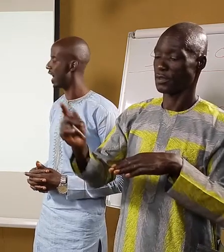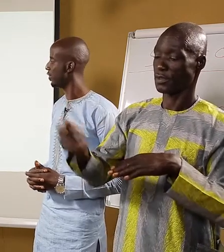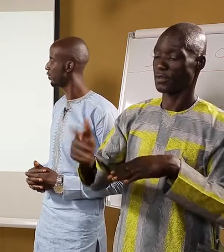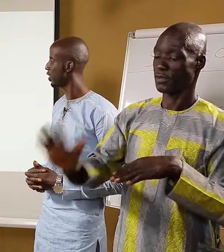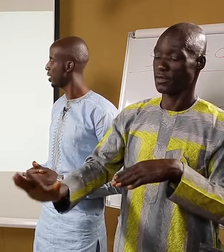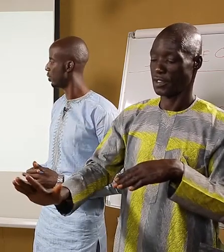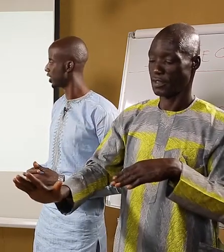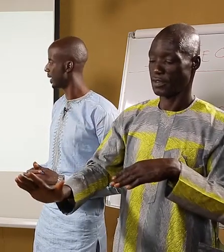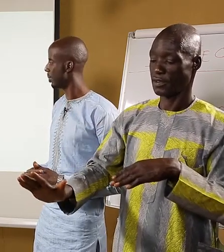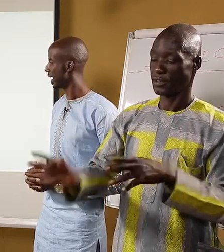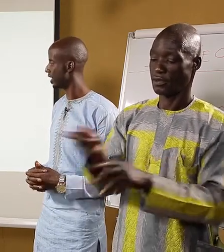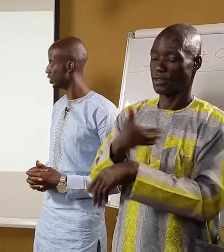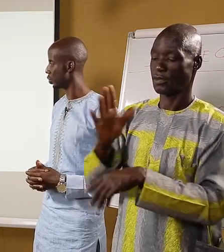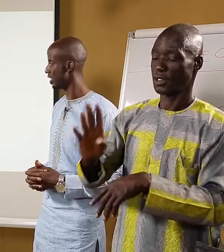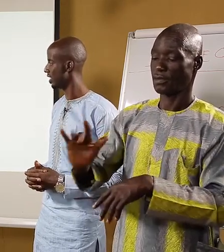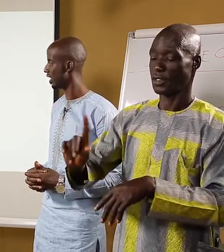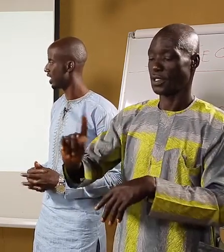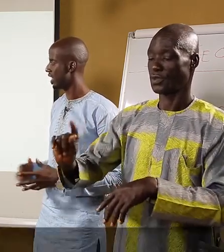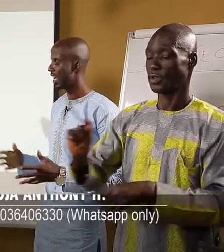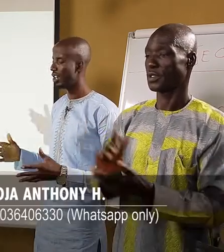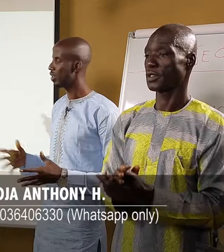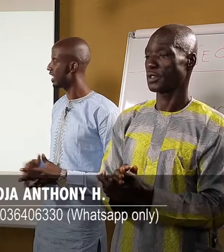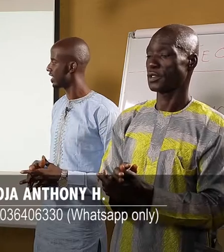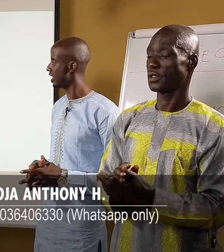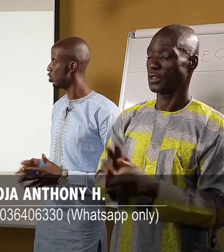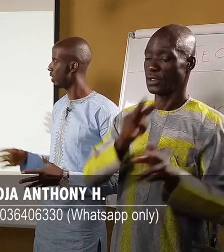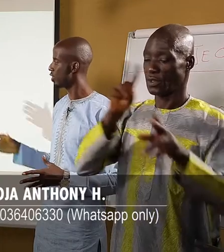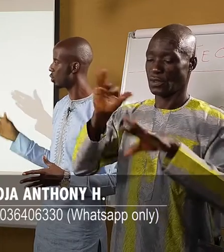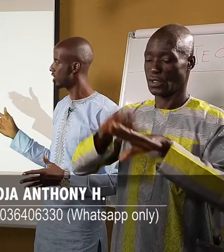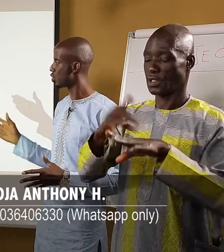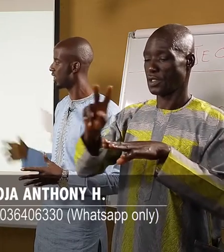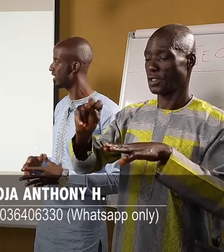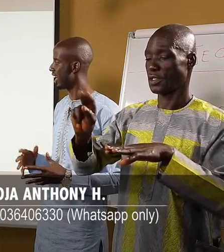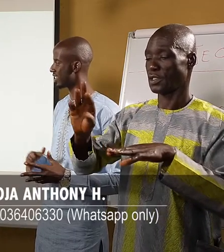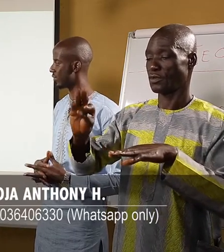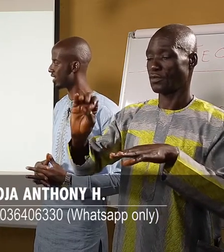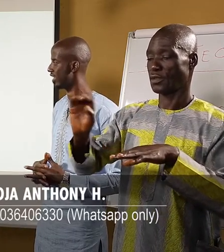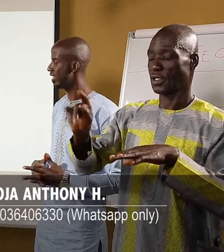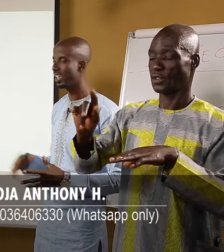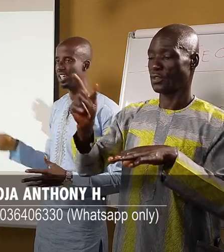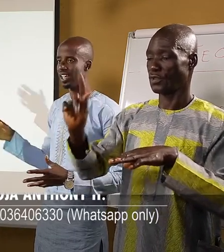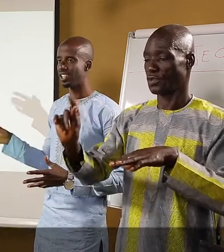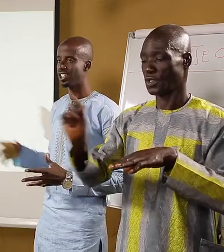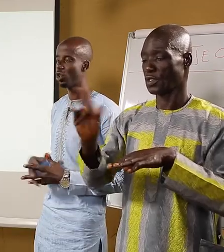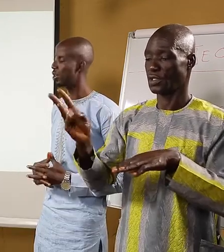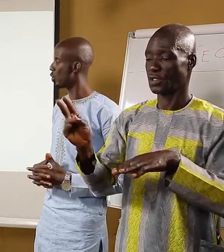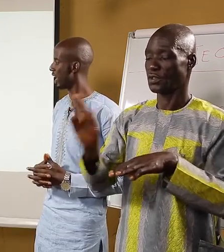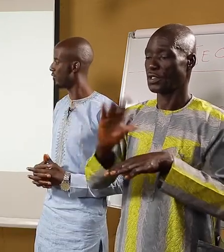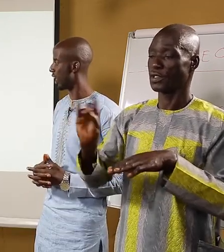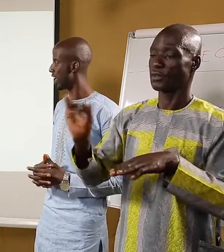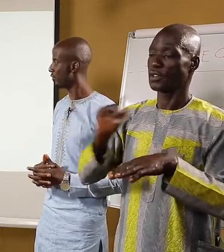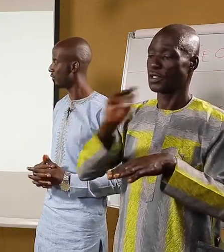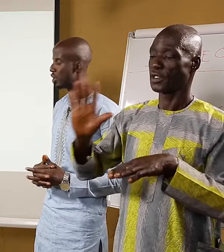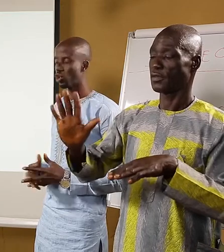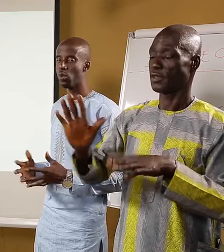over 5 multiplied by 20. And looking at the numerator, which is 20 and 17, and the denominator, we